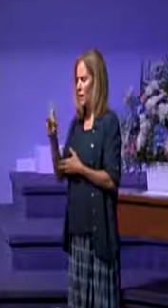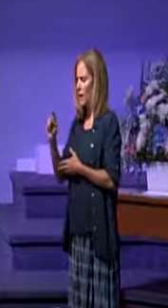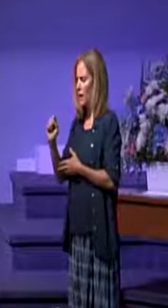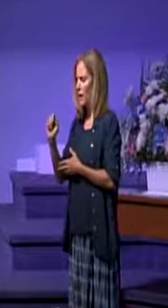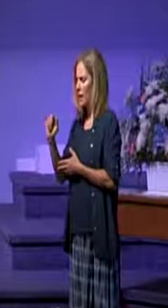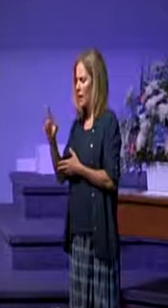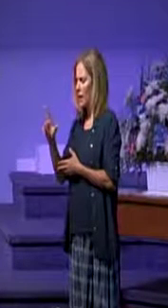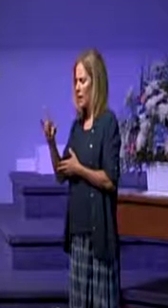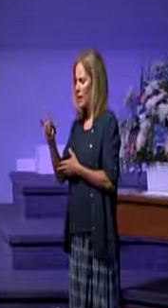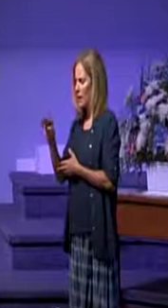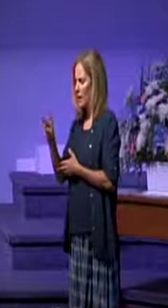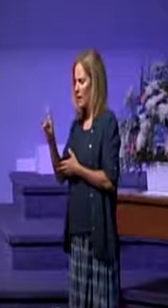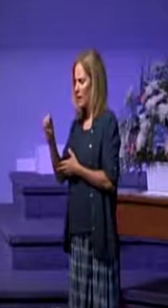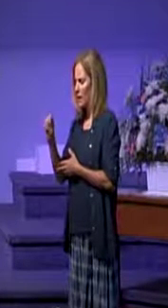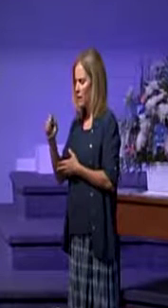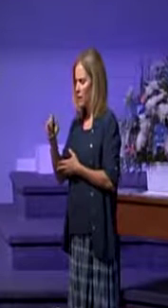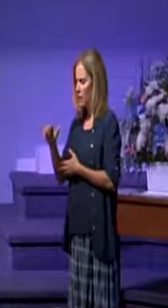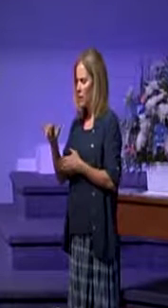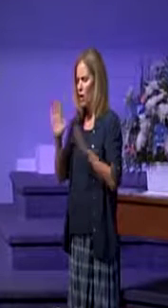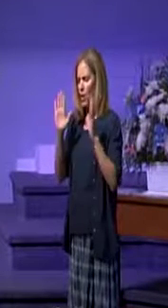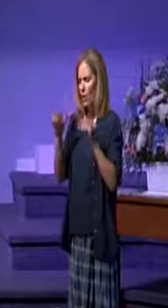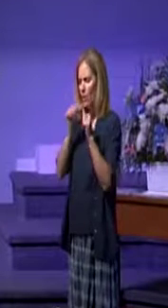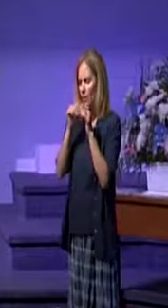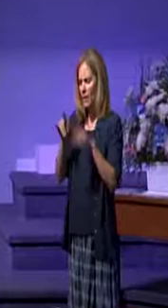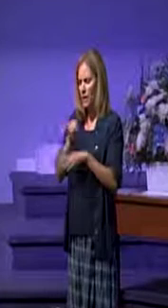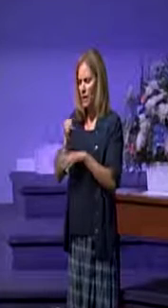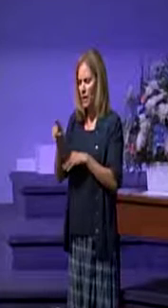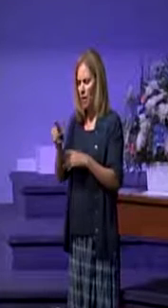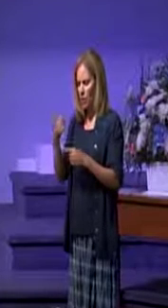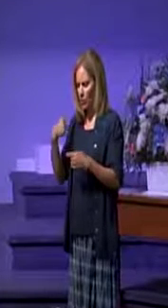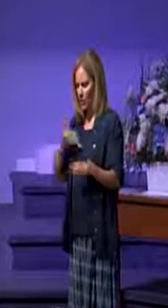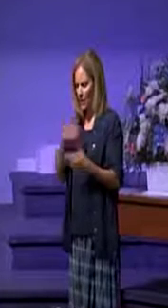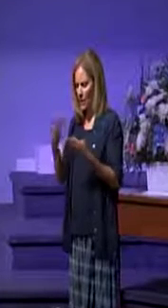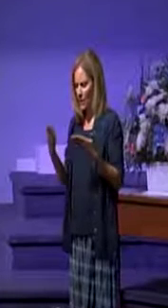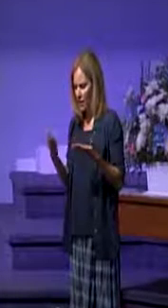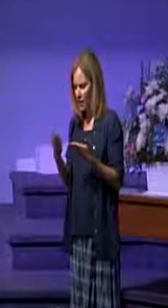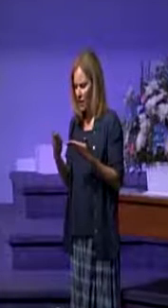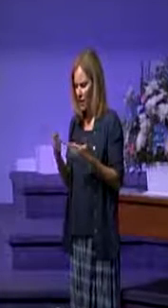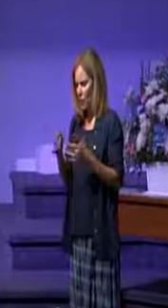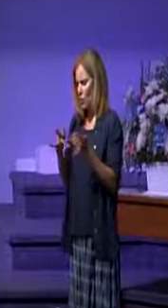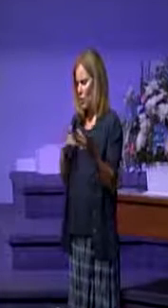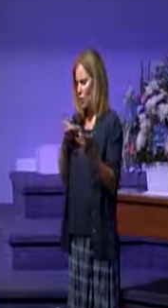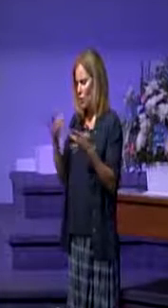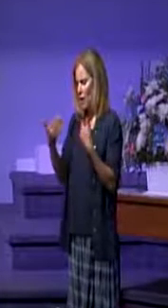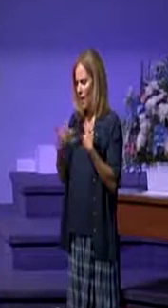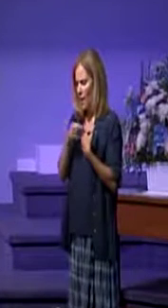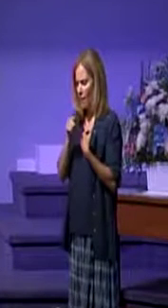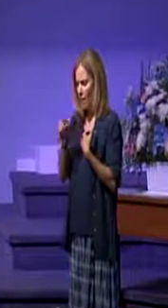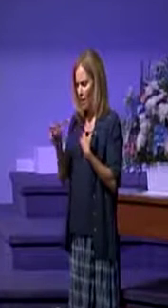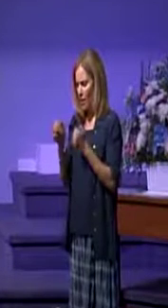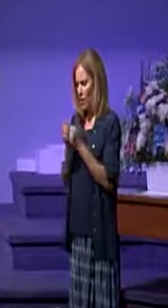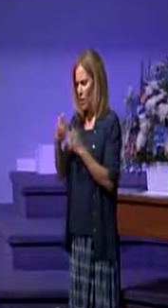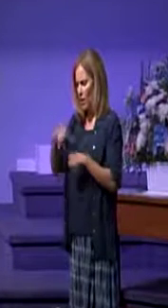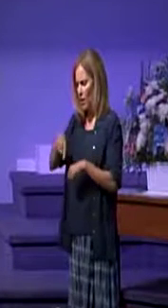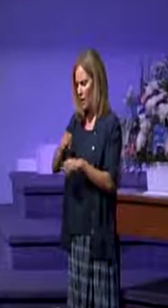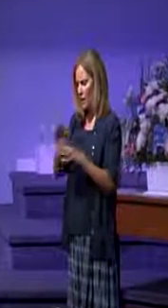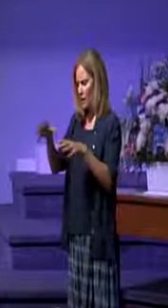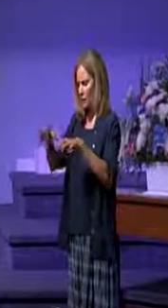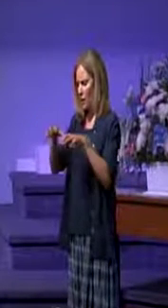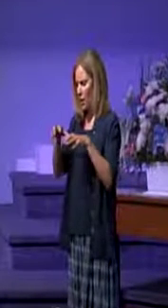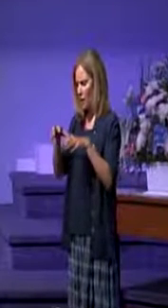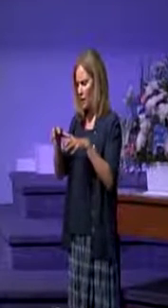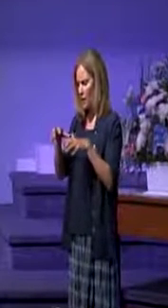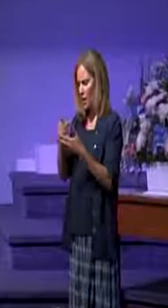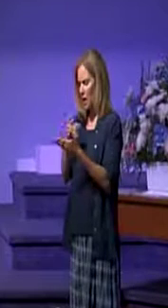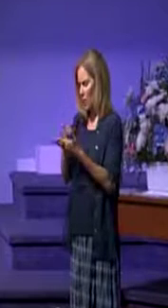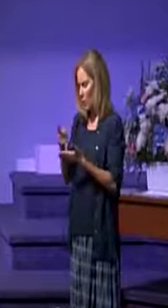a great blessing they are, Lord, to us here. What a joy it is to have them with us in this congregation on a